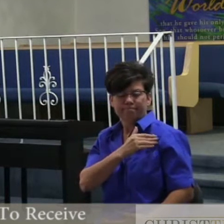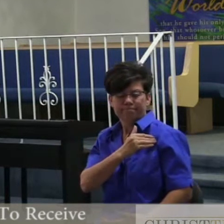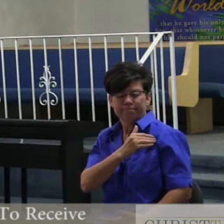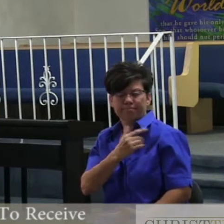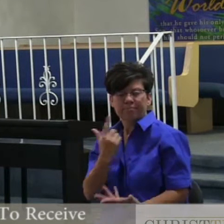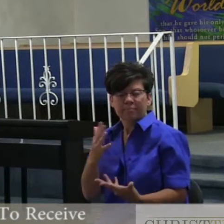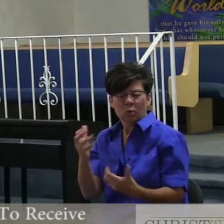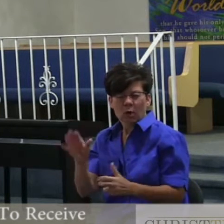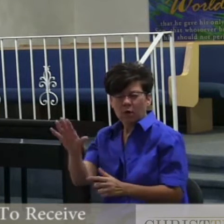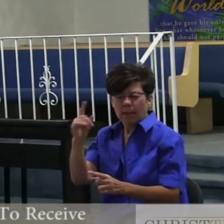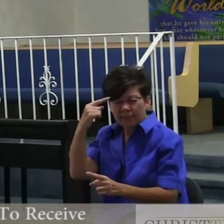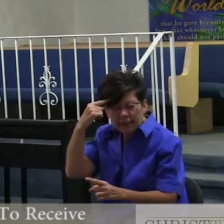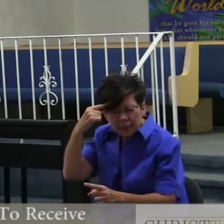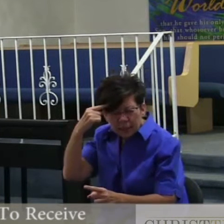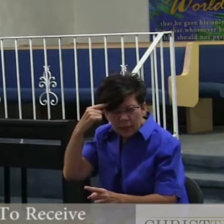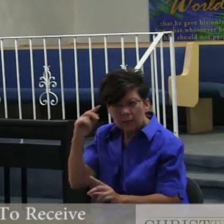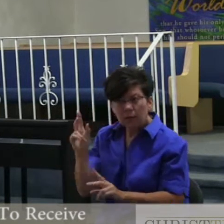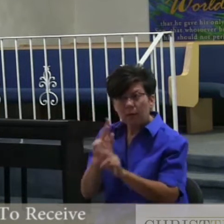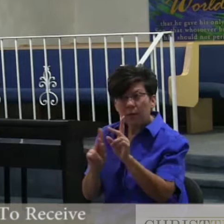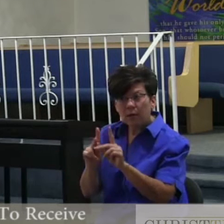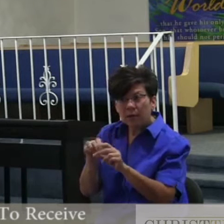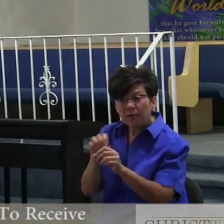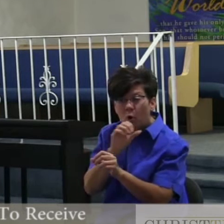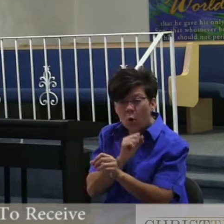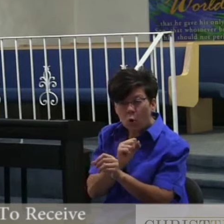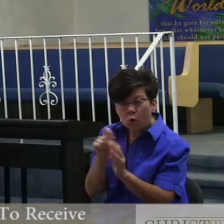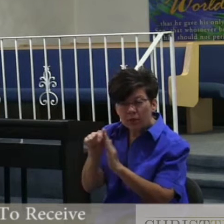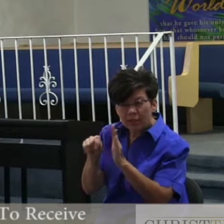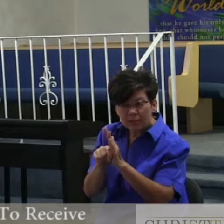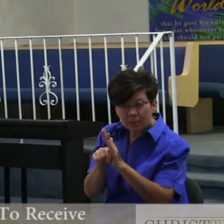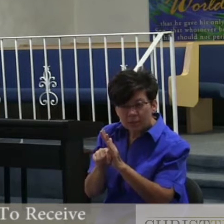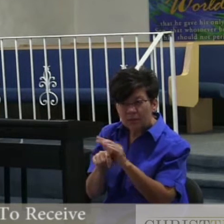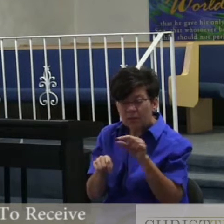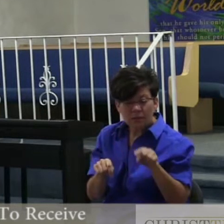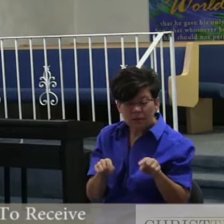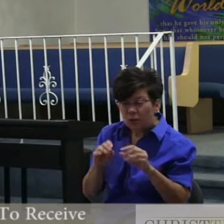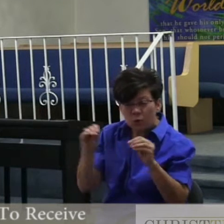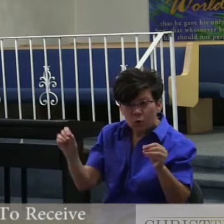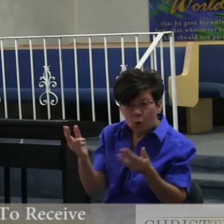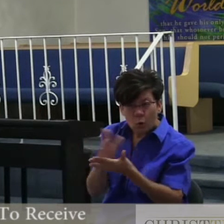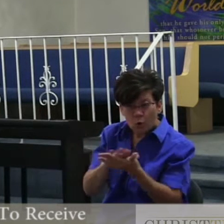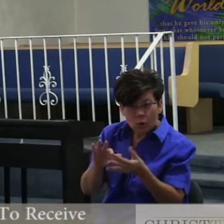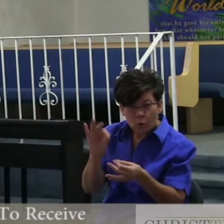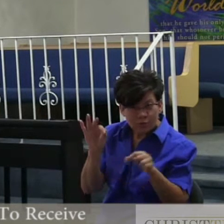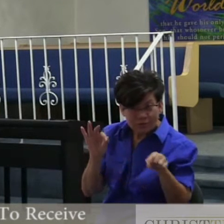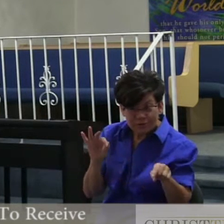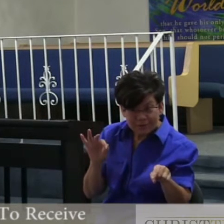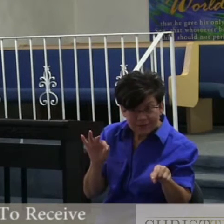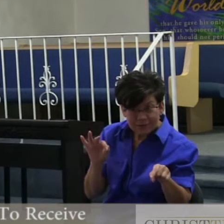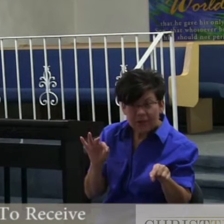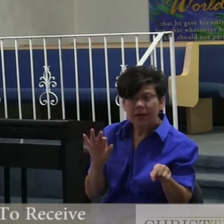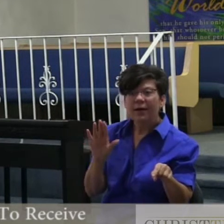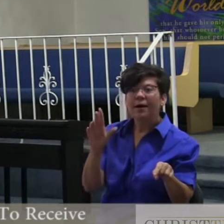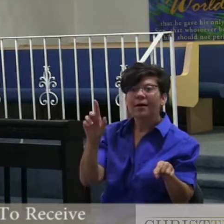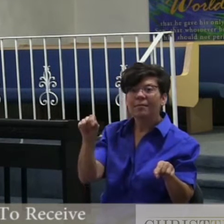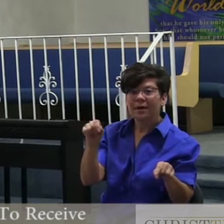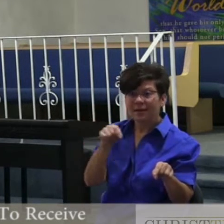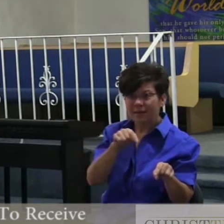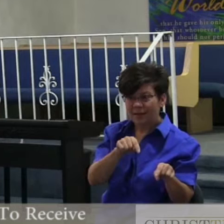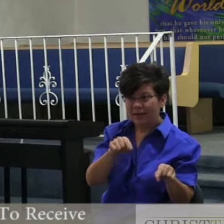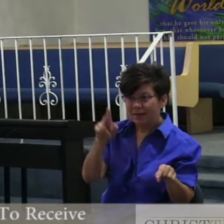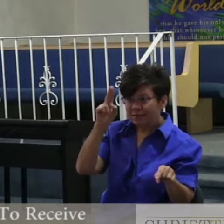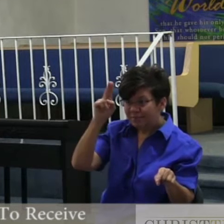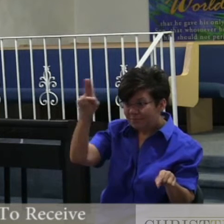think about this. The people in the Old Testament did not have the Holy Ghost, but they suffered for